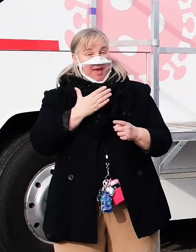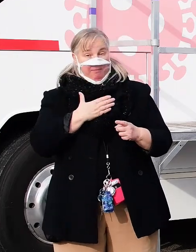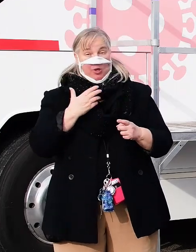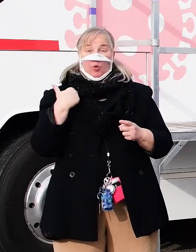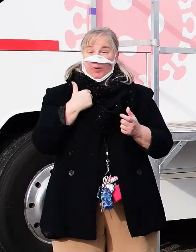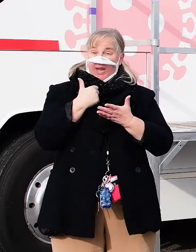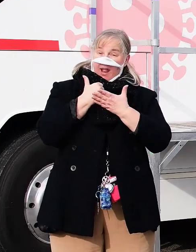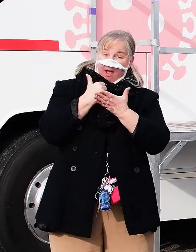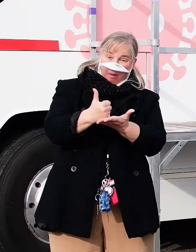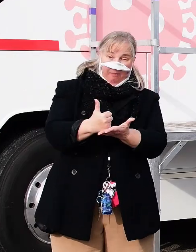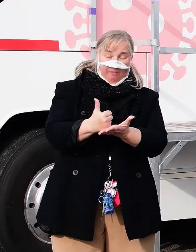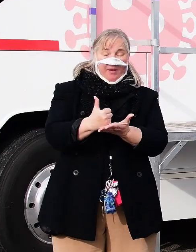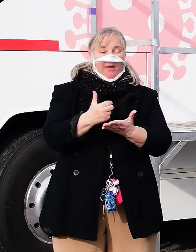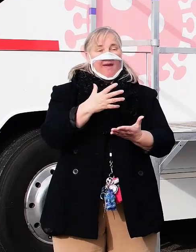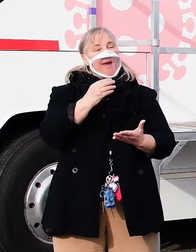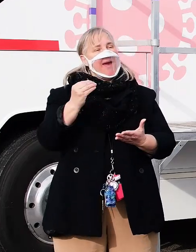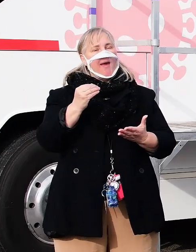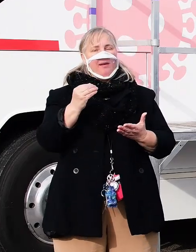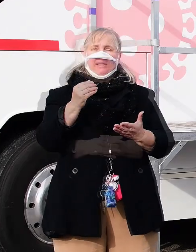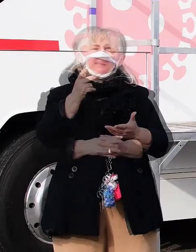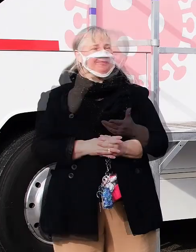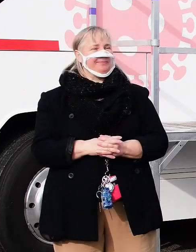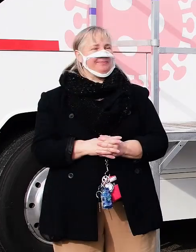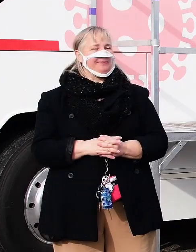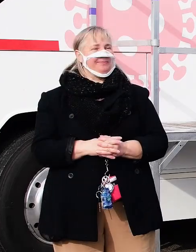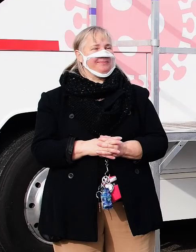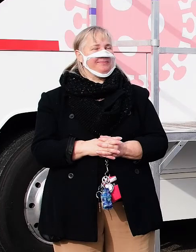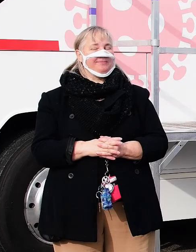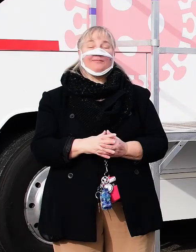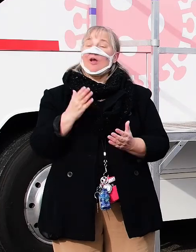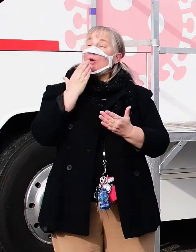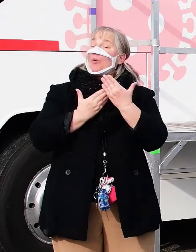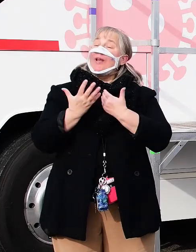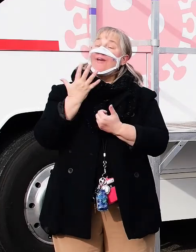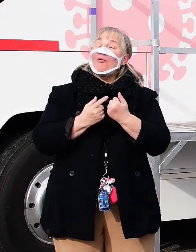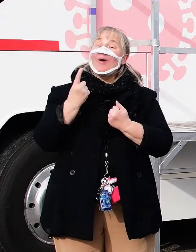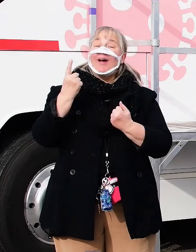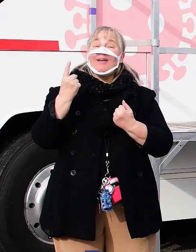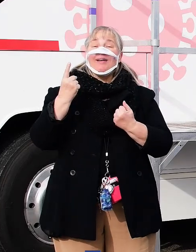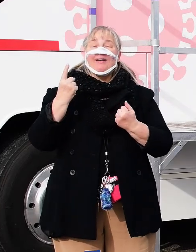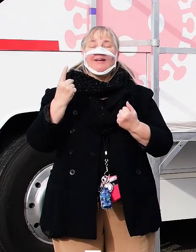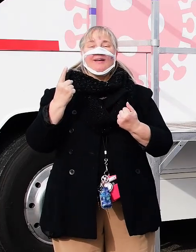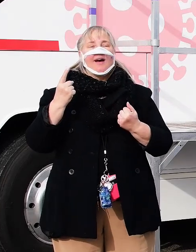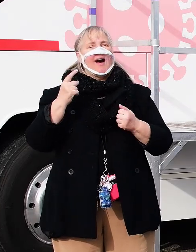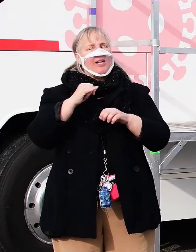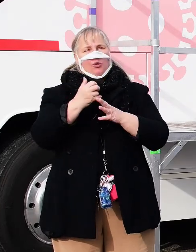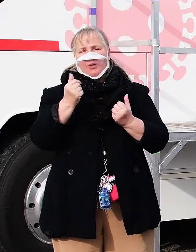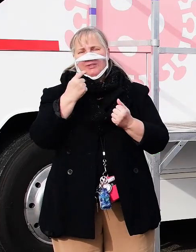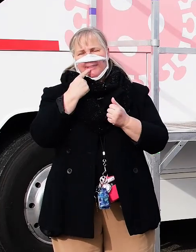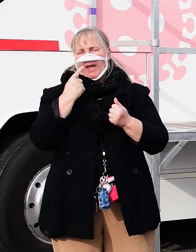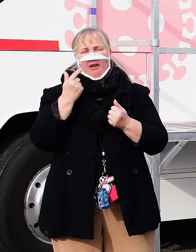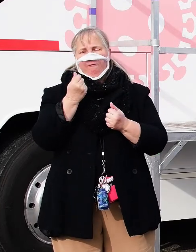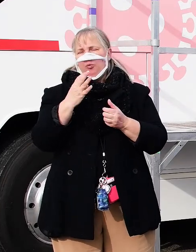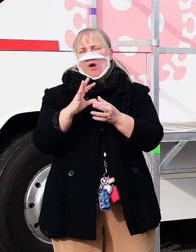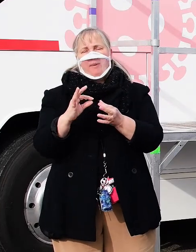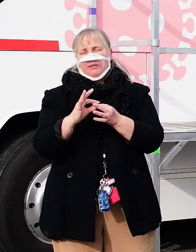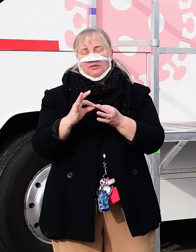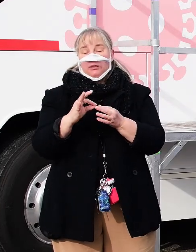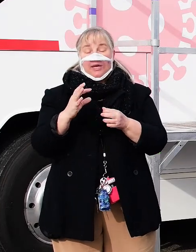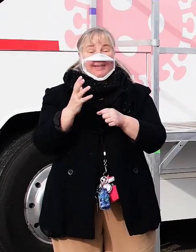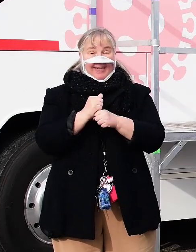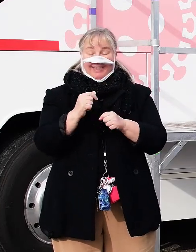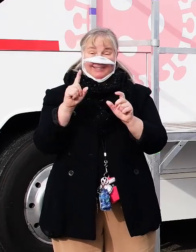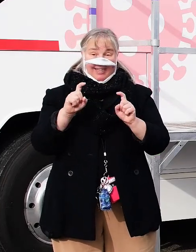help, and be safe. Good morning, everybody. Just wanted to say a couple comments. Getting tested